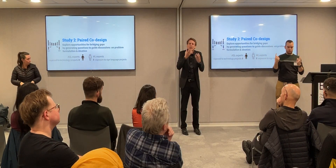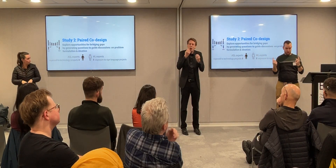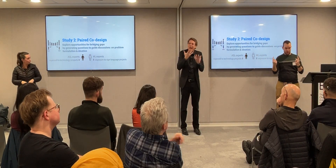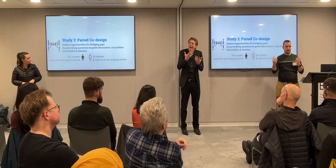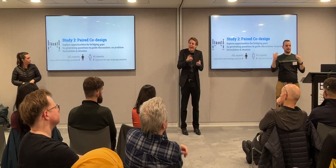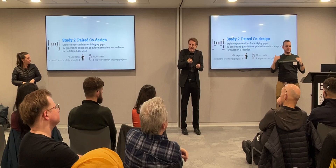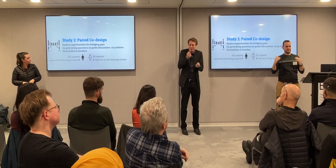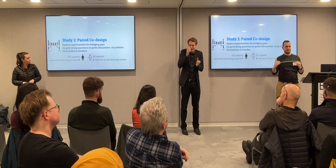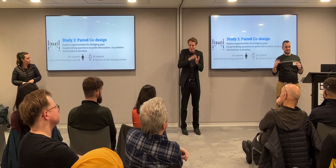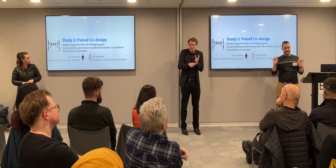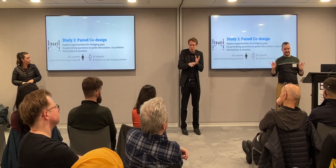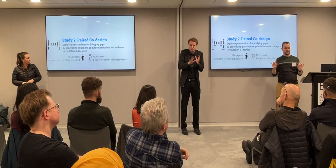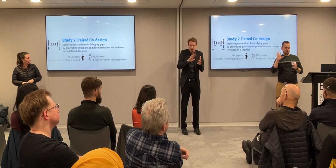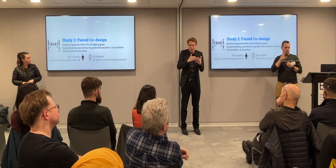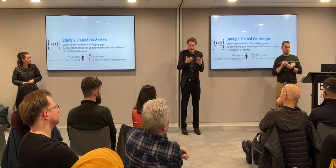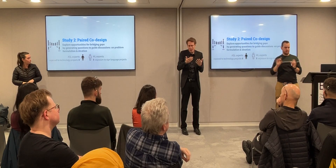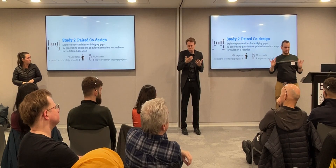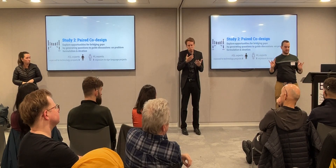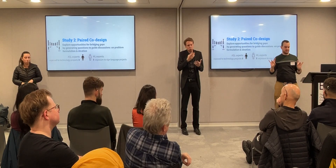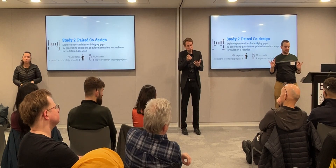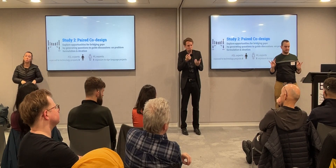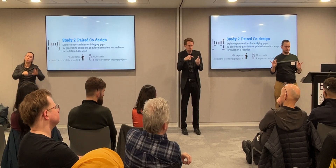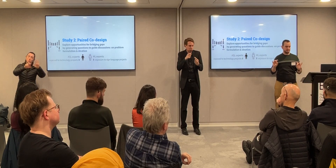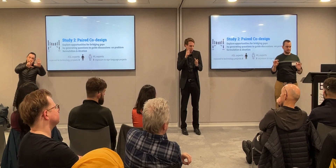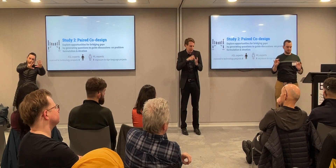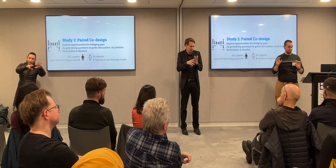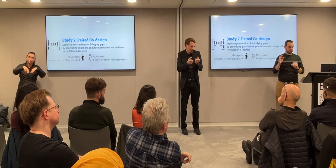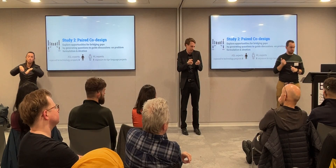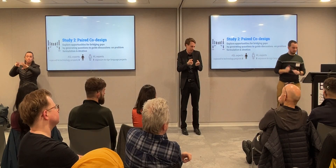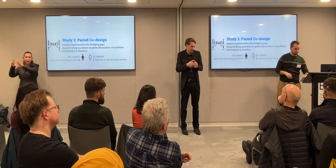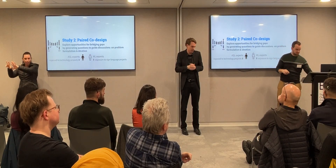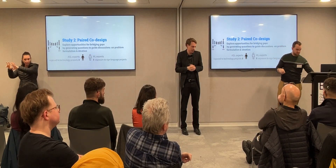We had 8 in each group.